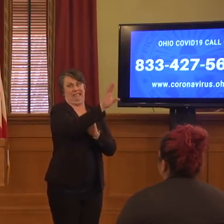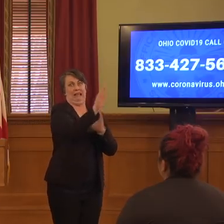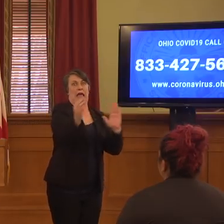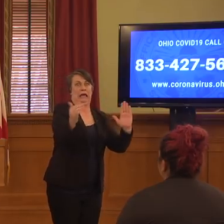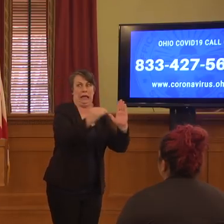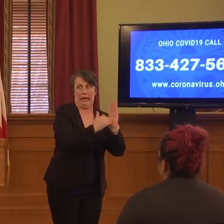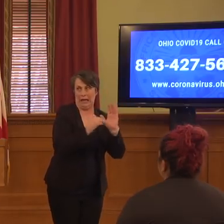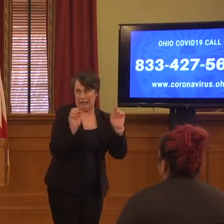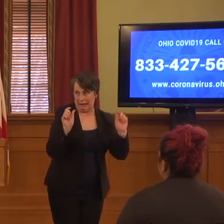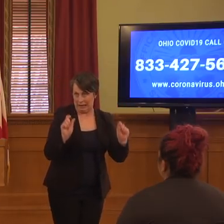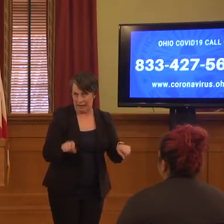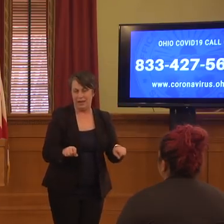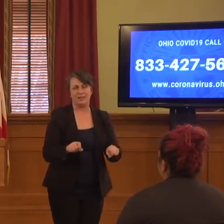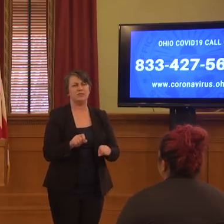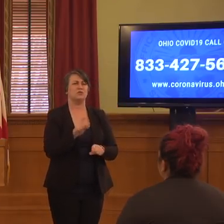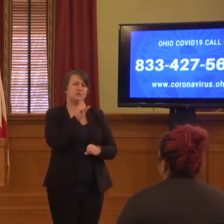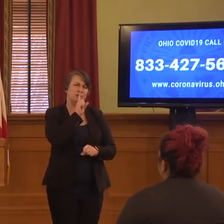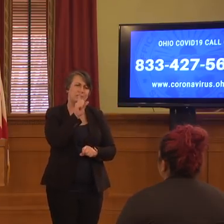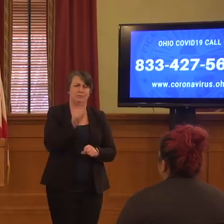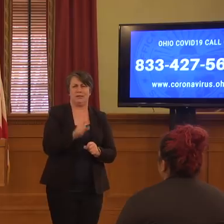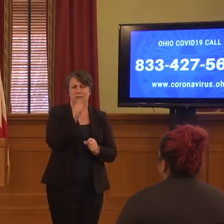very thoughtful and careful.